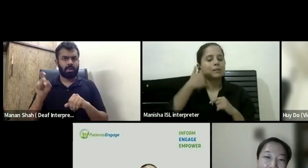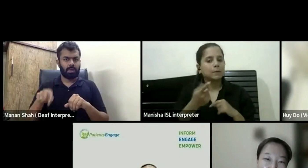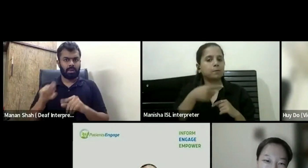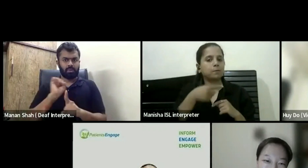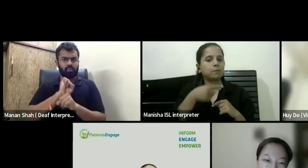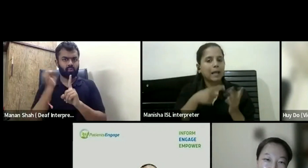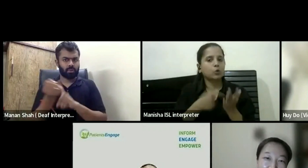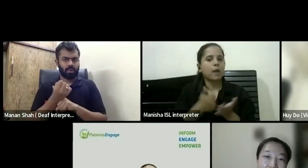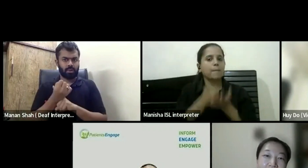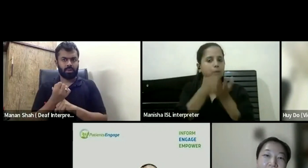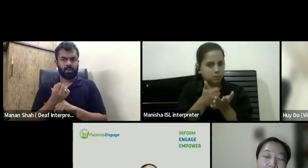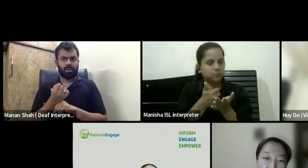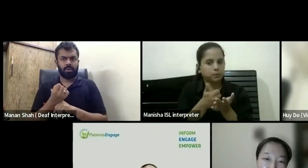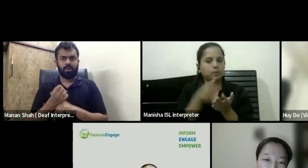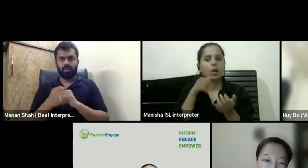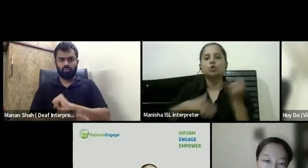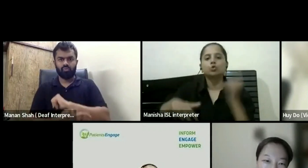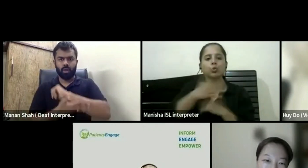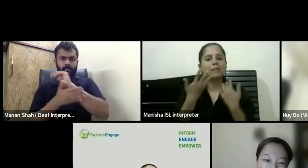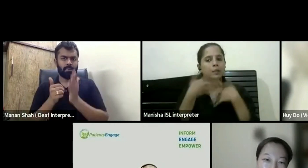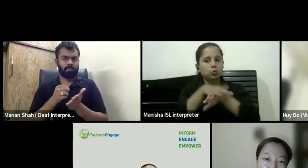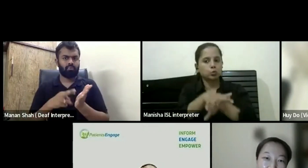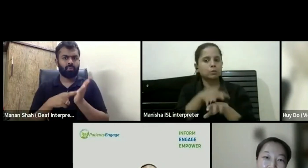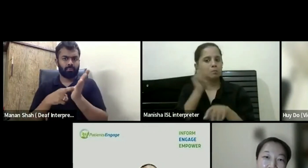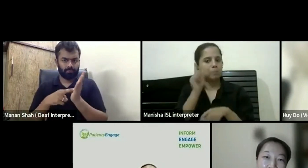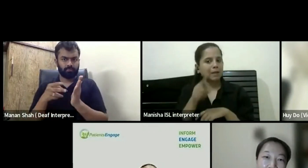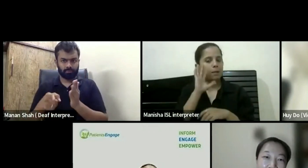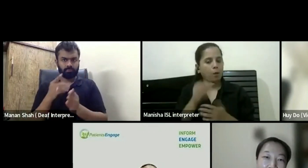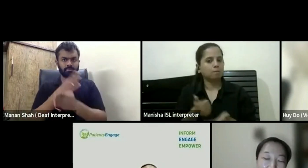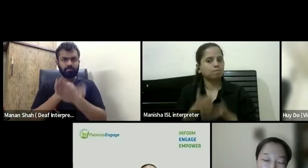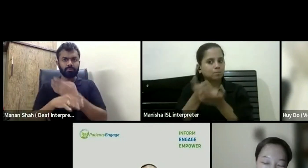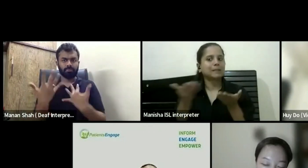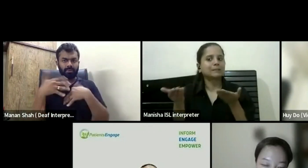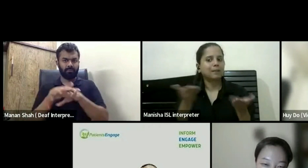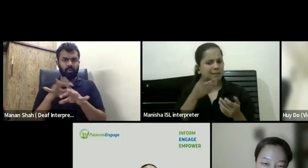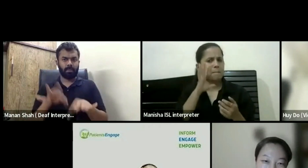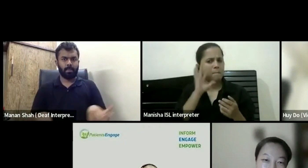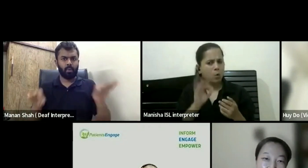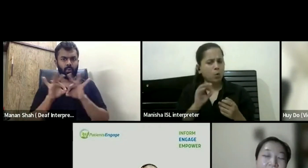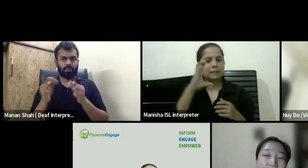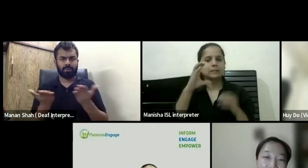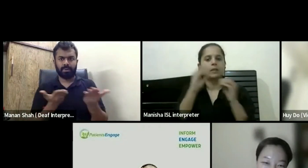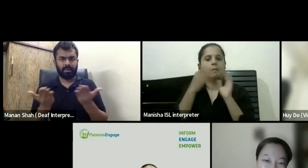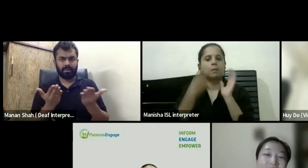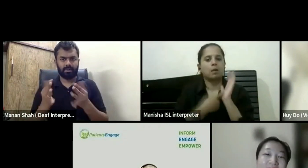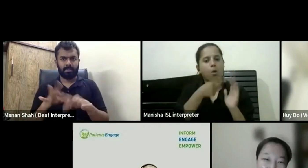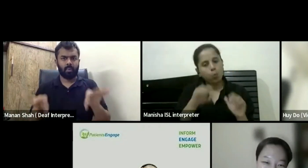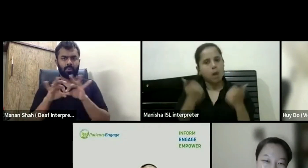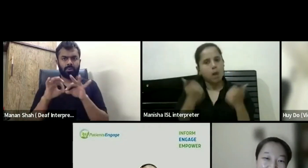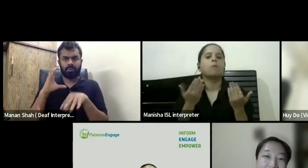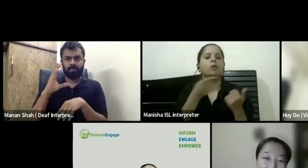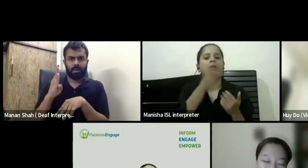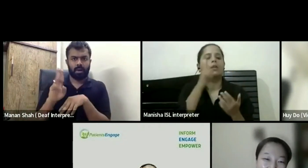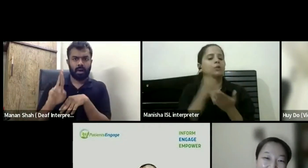rehabilitation and social inclusion facilitation, which is the key area that CBR will be good at, is what you're trying to